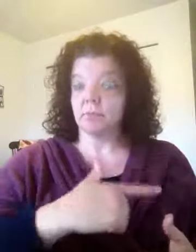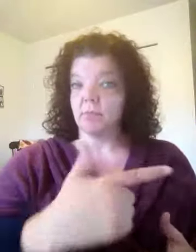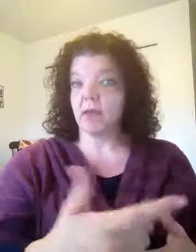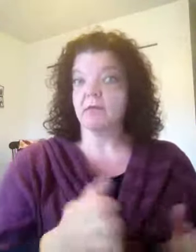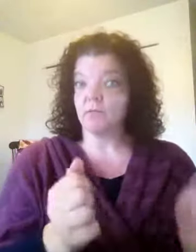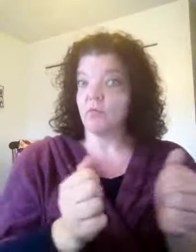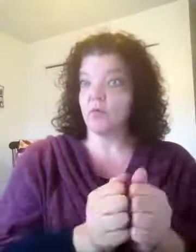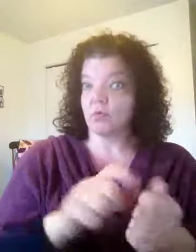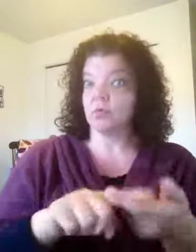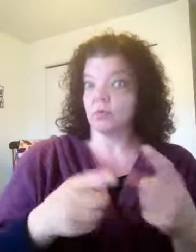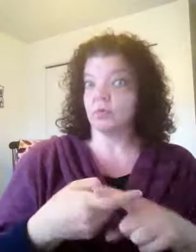Yes, please.